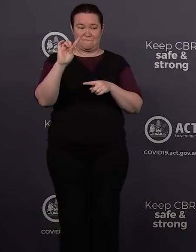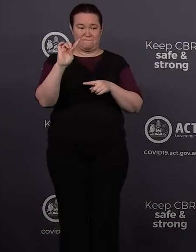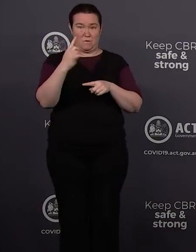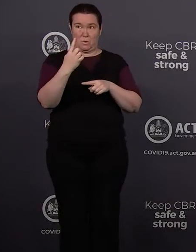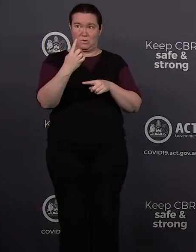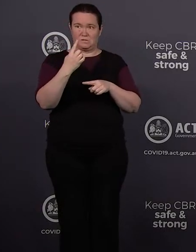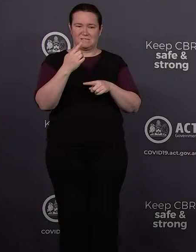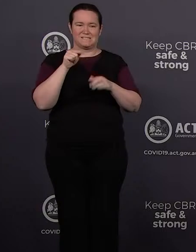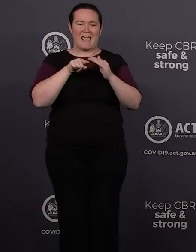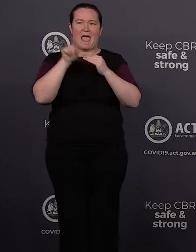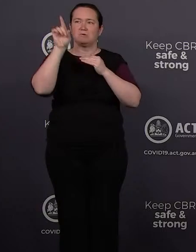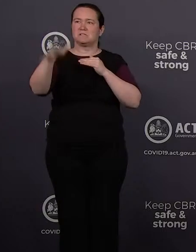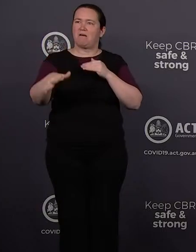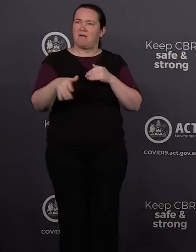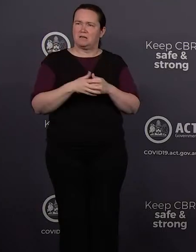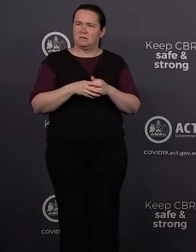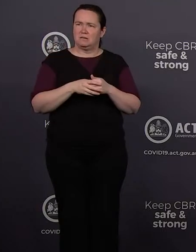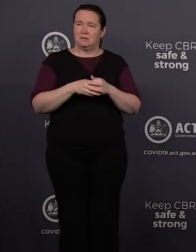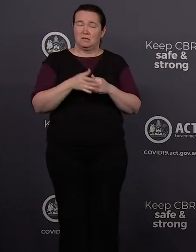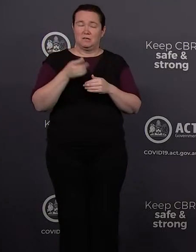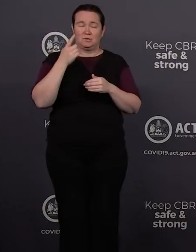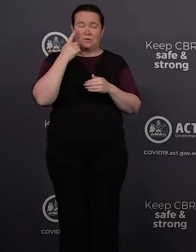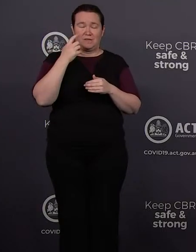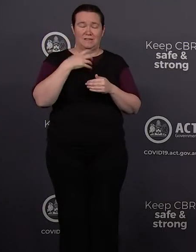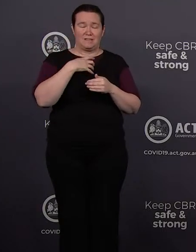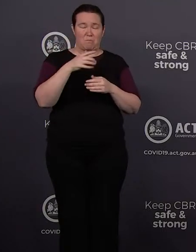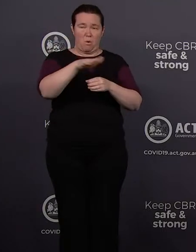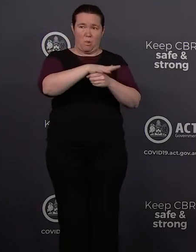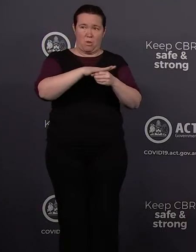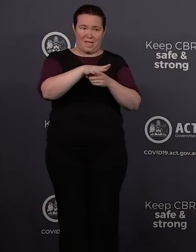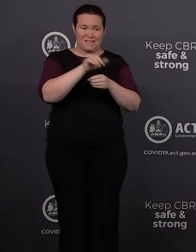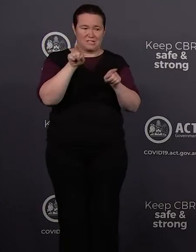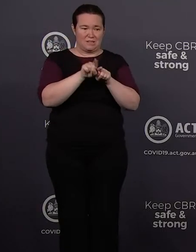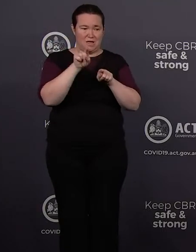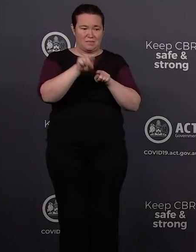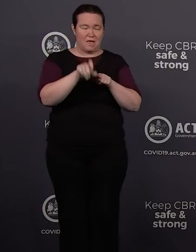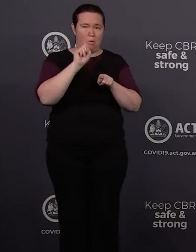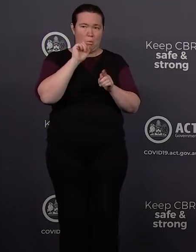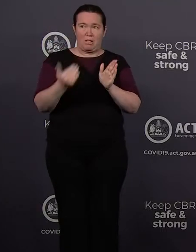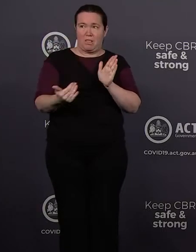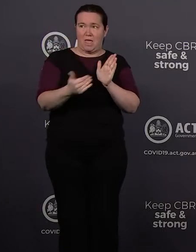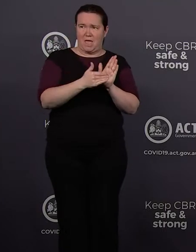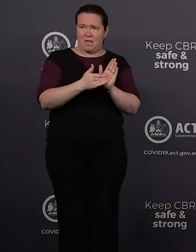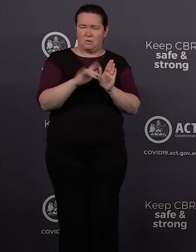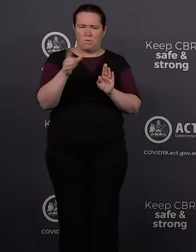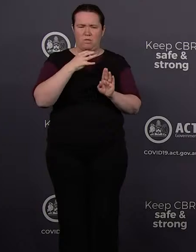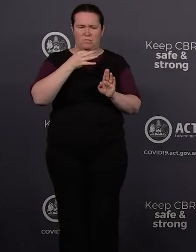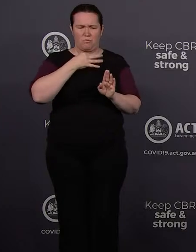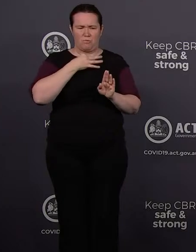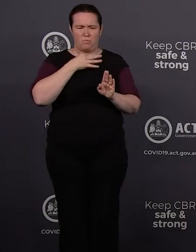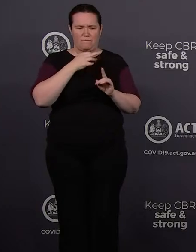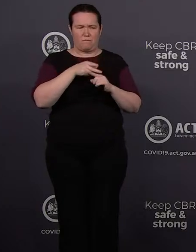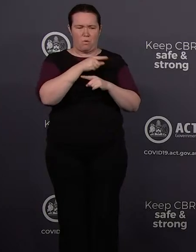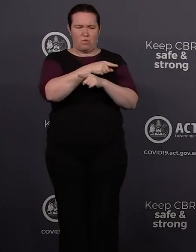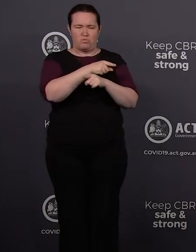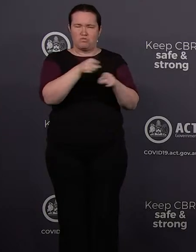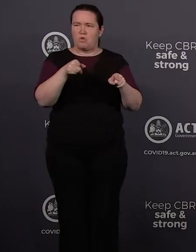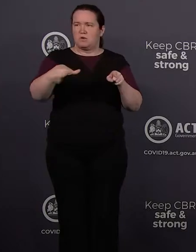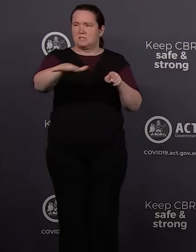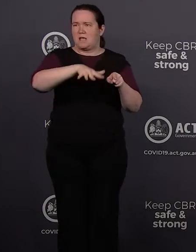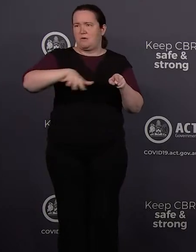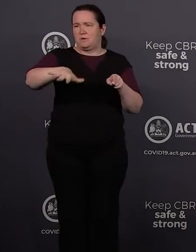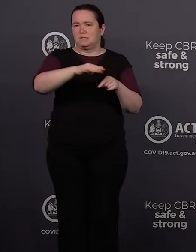outdoor setting. Do you see more locations like that being added and sort of what is the risk profile for those outdoor